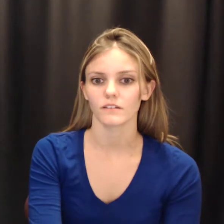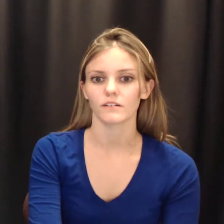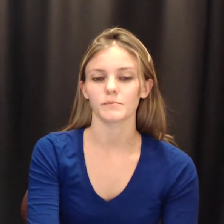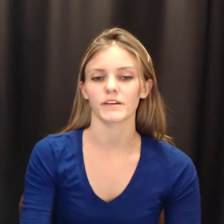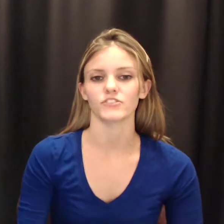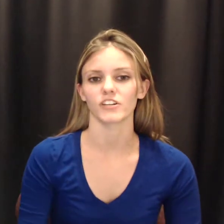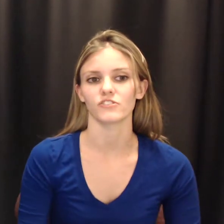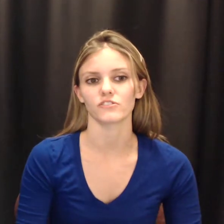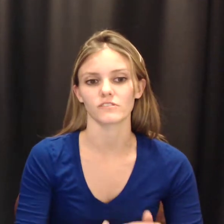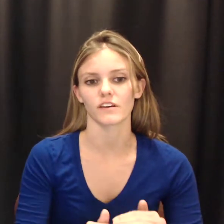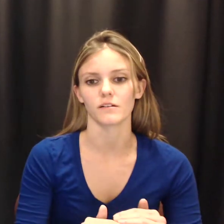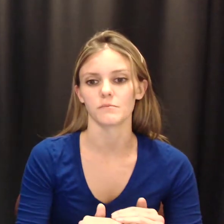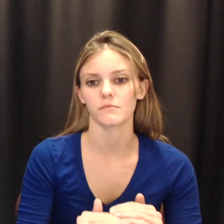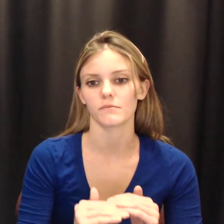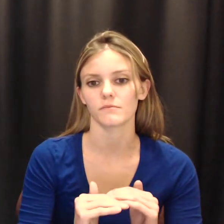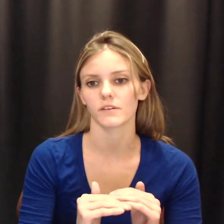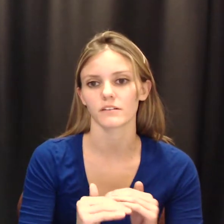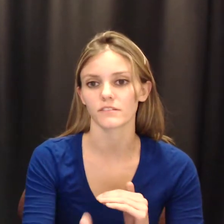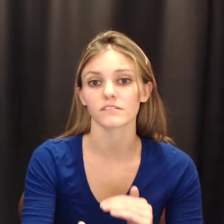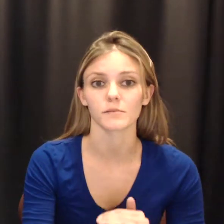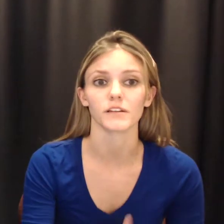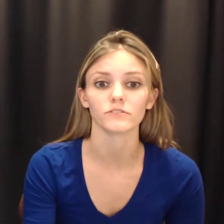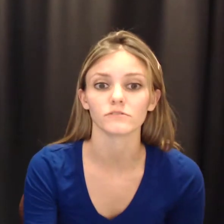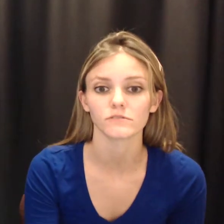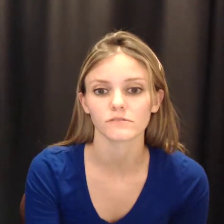And my education is at the same level.